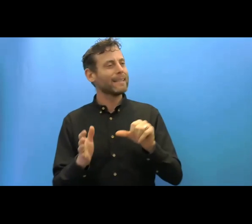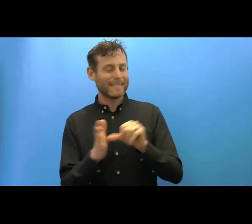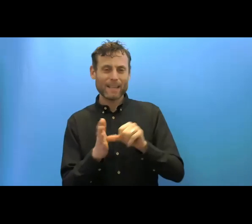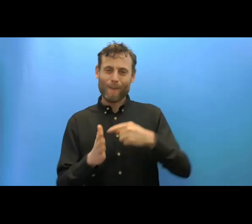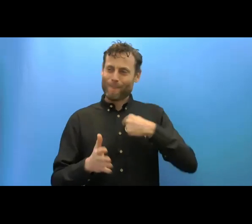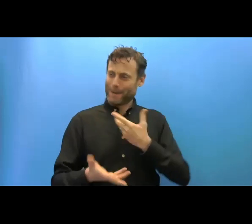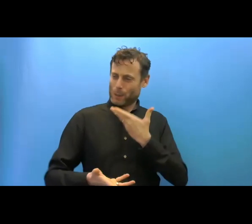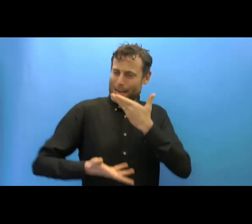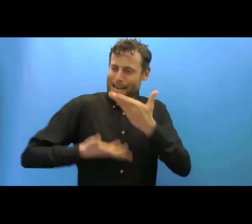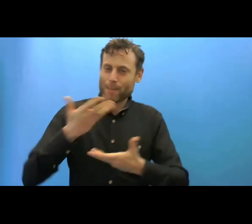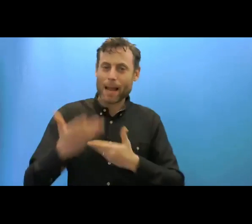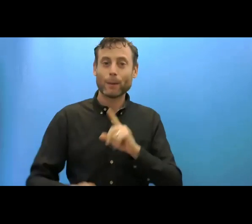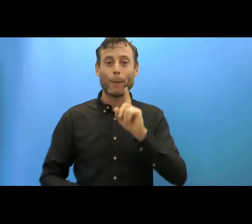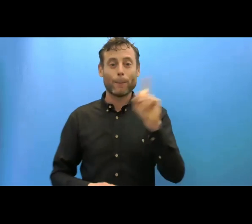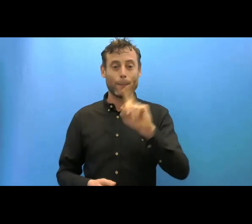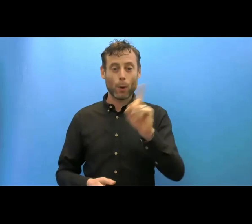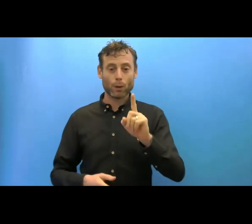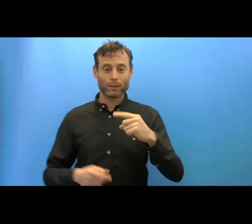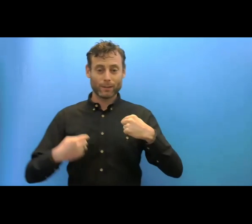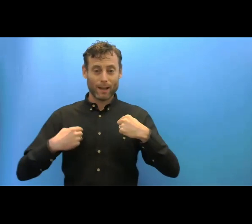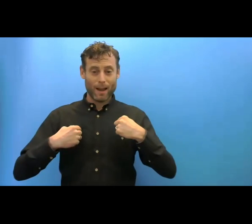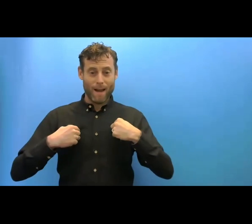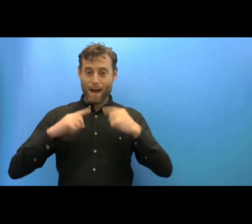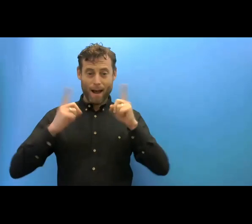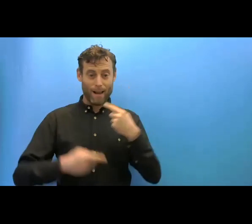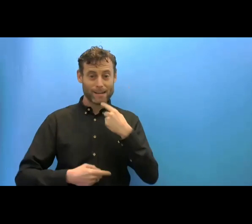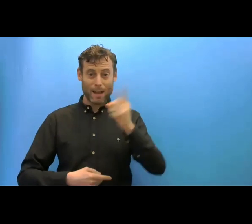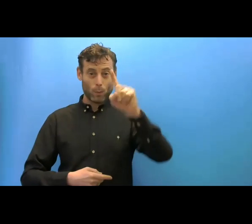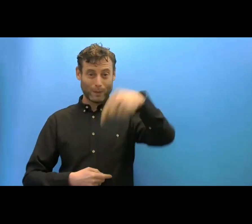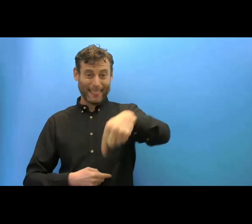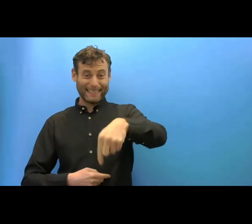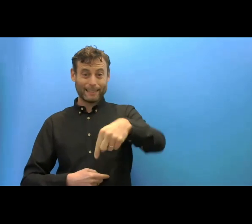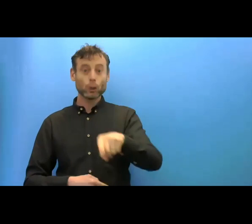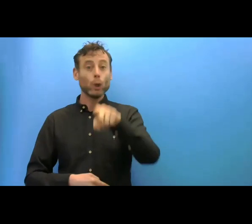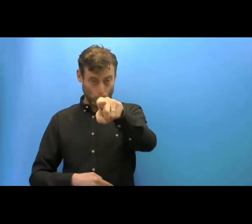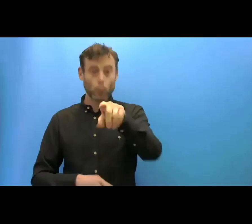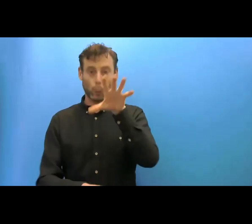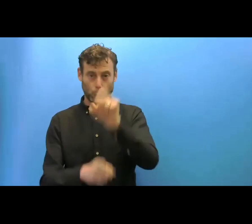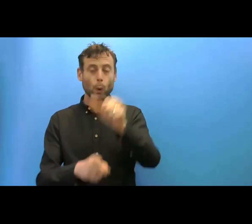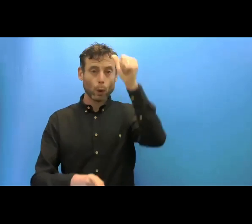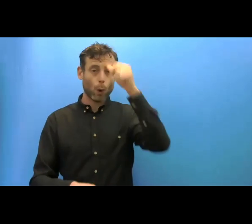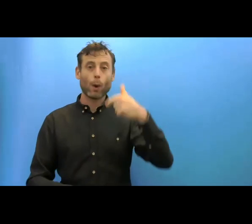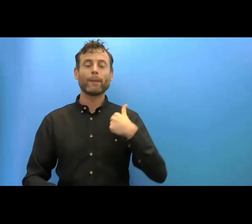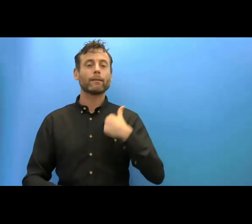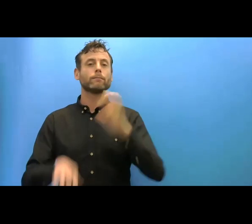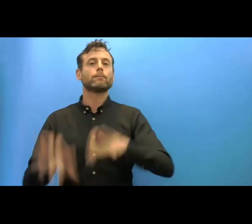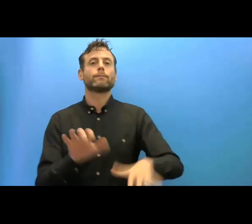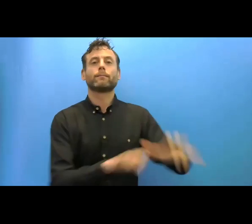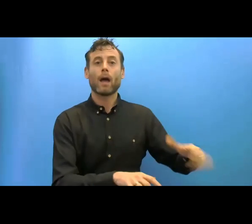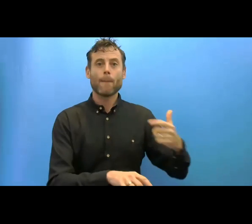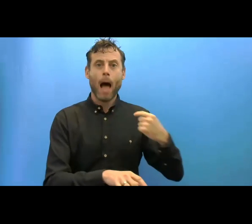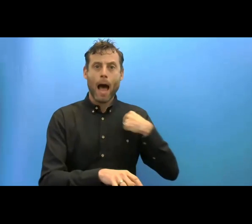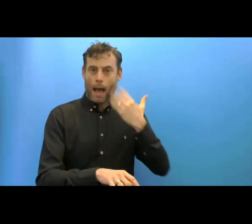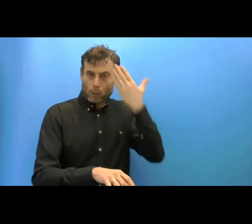you what it is because you know what it is and I don't. You know what that sounds like. So in order to enable